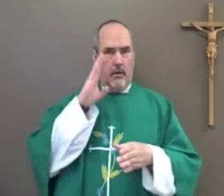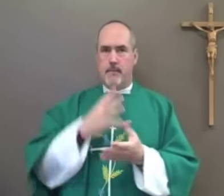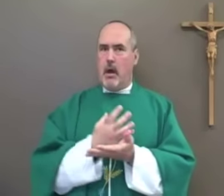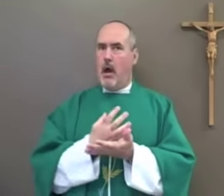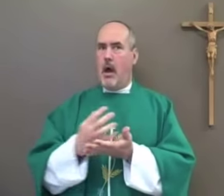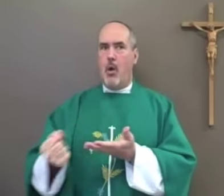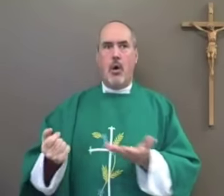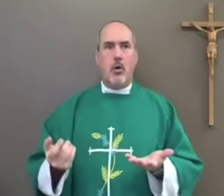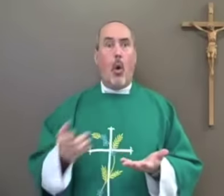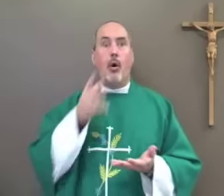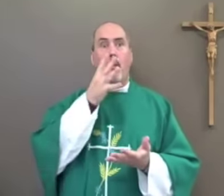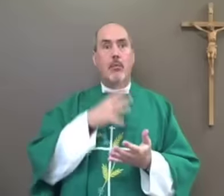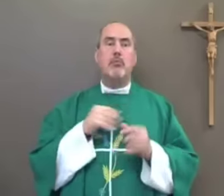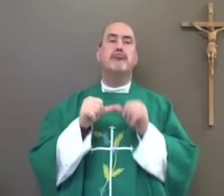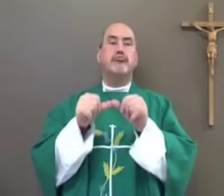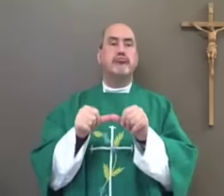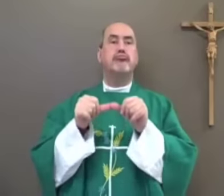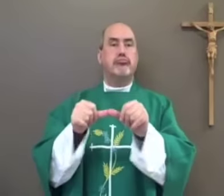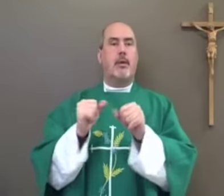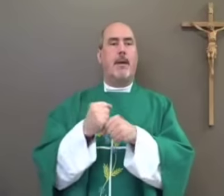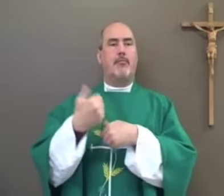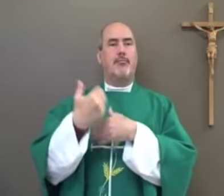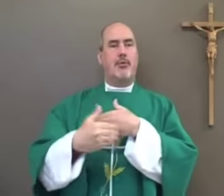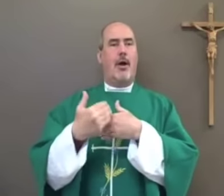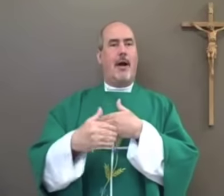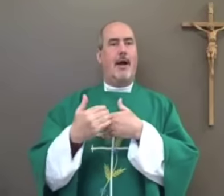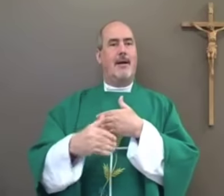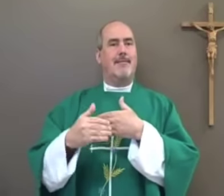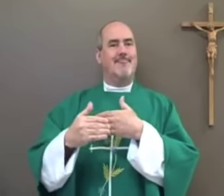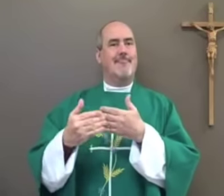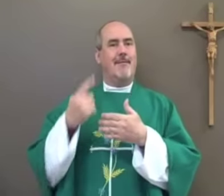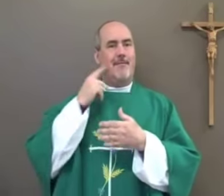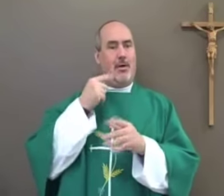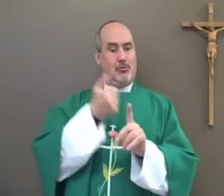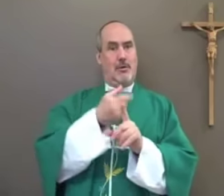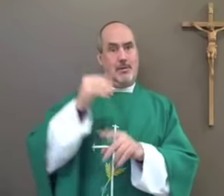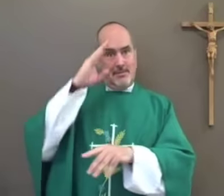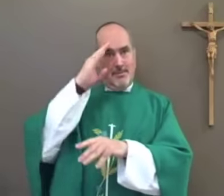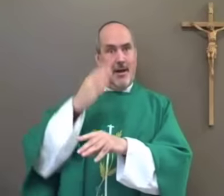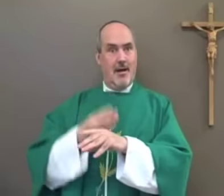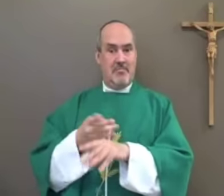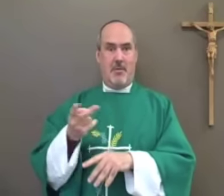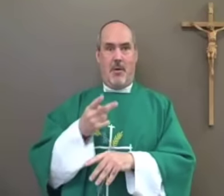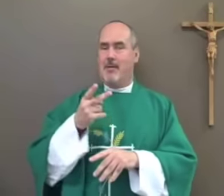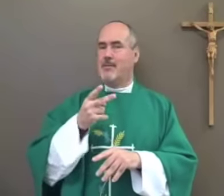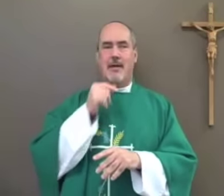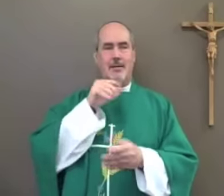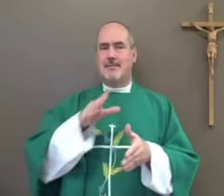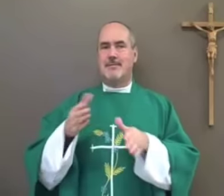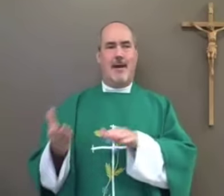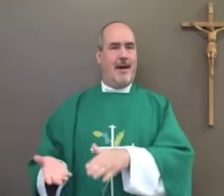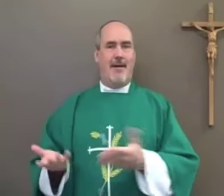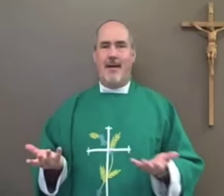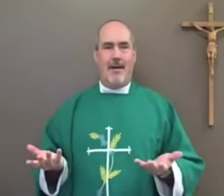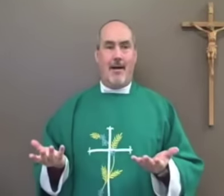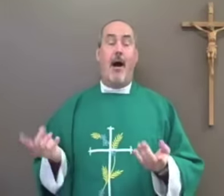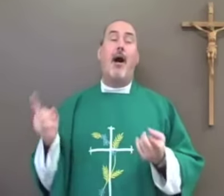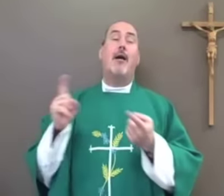still plenty of flour and oil left, and it lasted long enough for her to be able to make bread for her and her